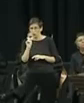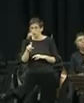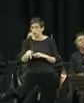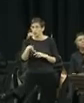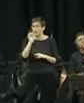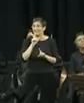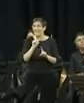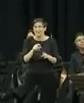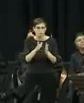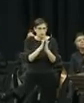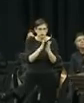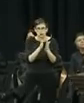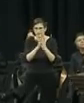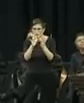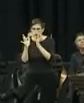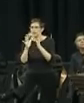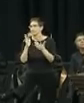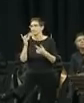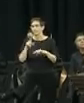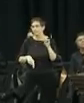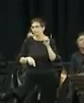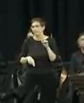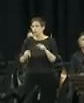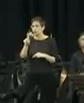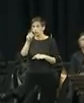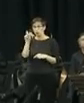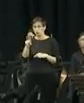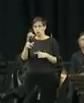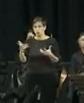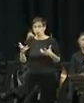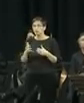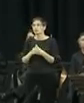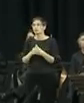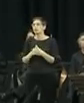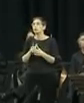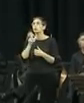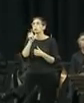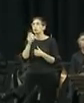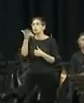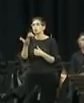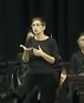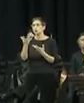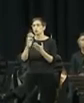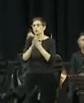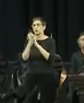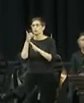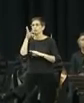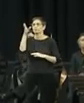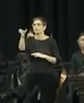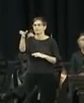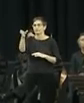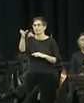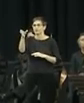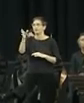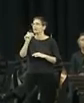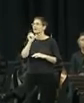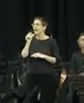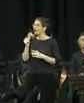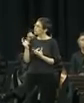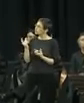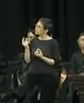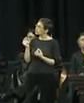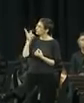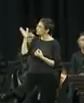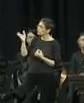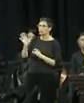textbooks or Wikipedia. The question is, who do you want to be? Not what do you want to do, but who